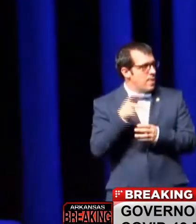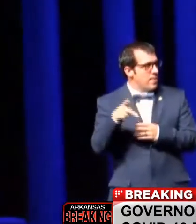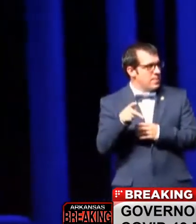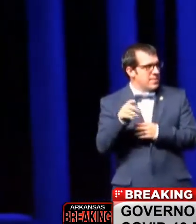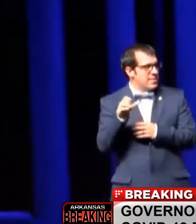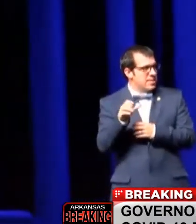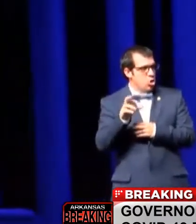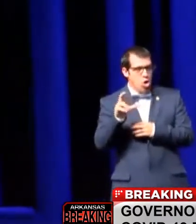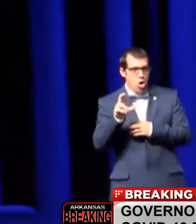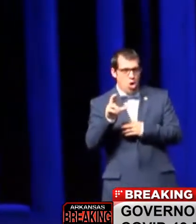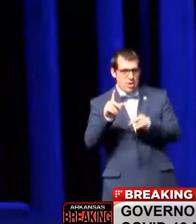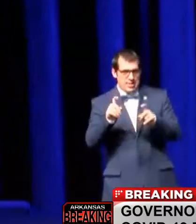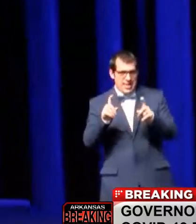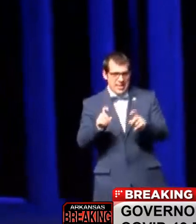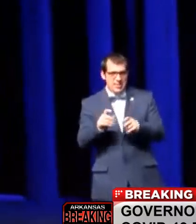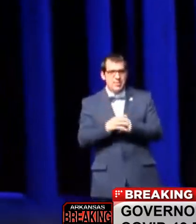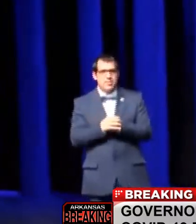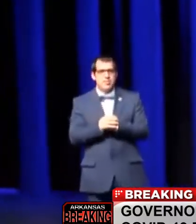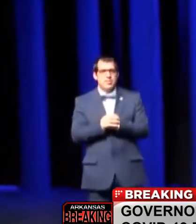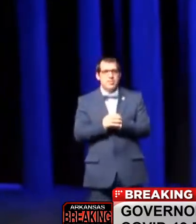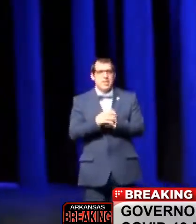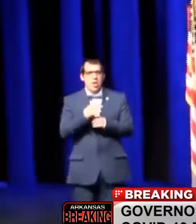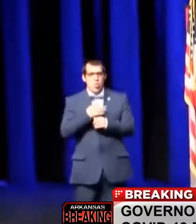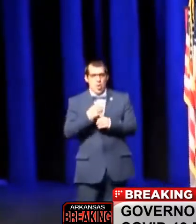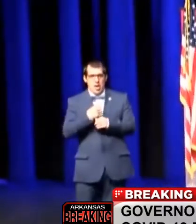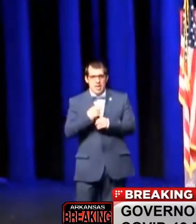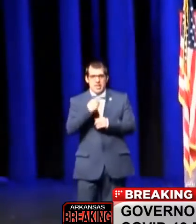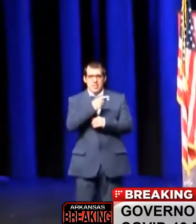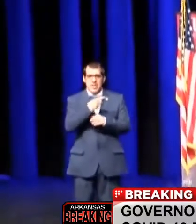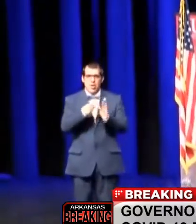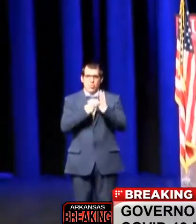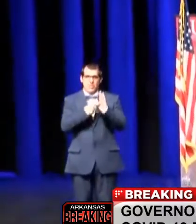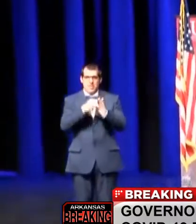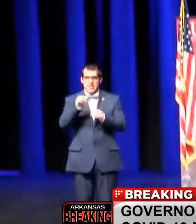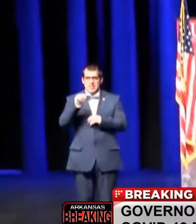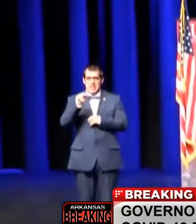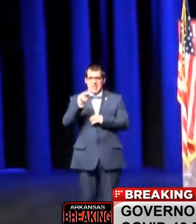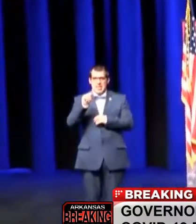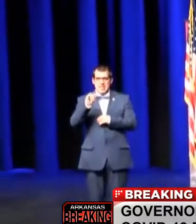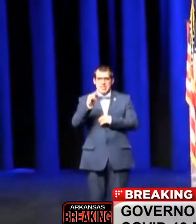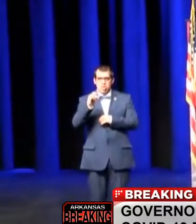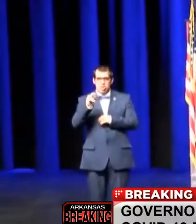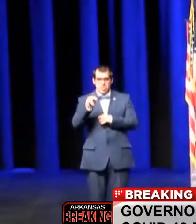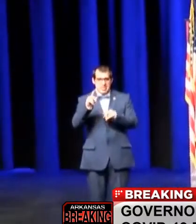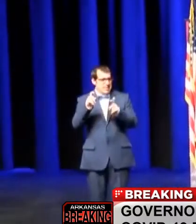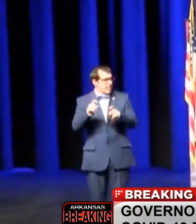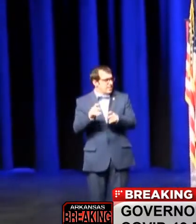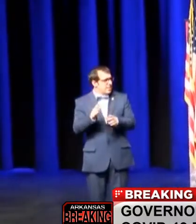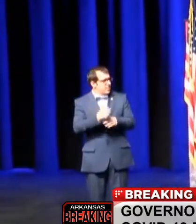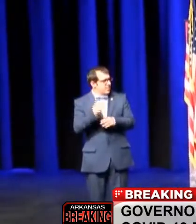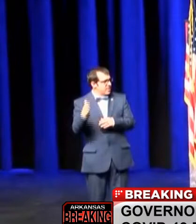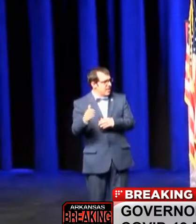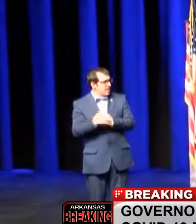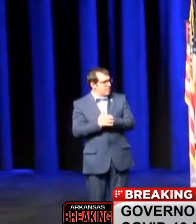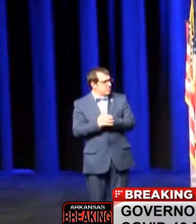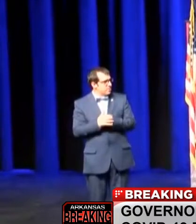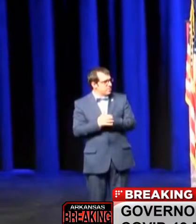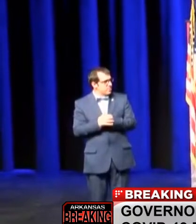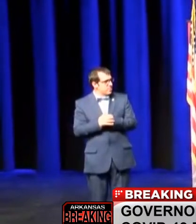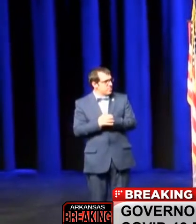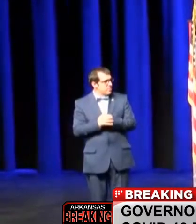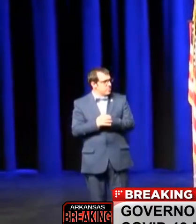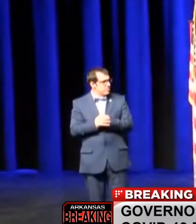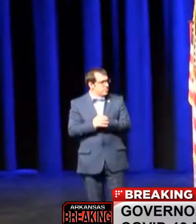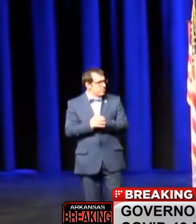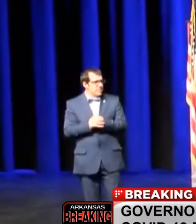PCR test, and then we have the white, which reflects the antigen test. The next slide, you'll see